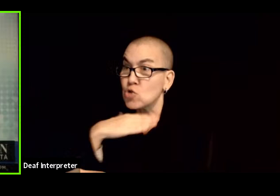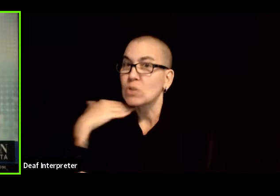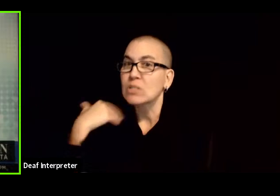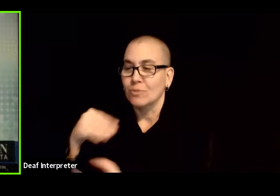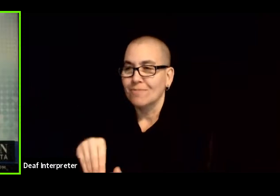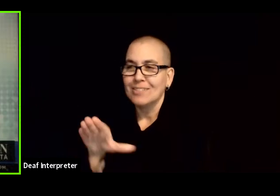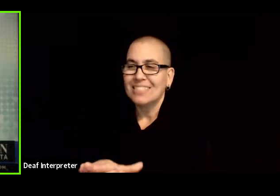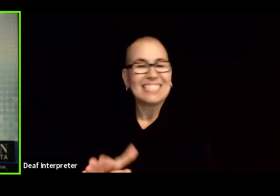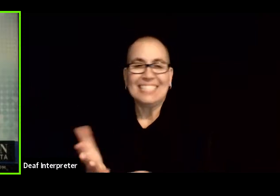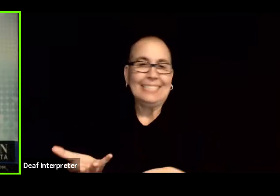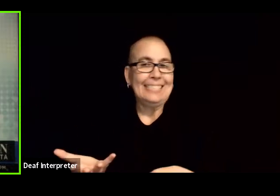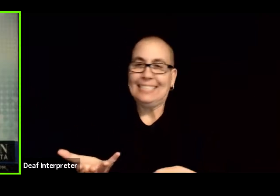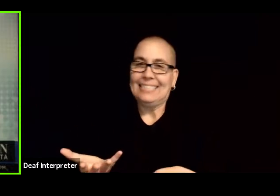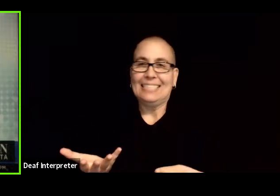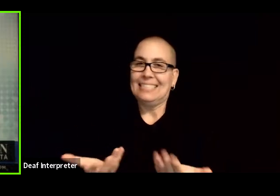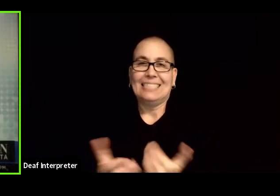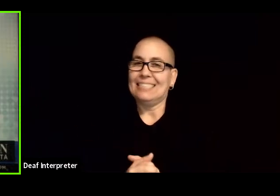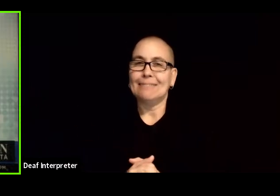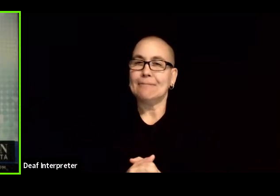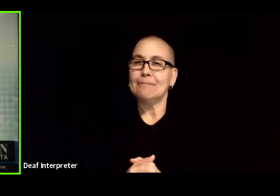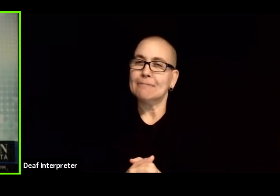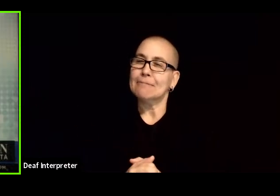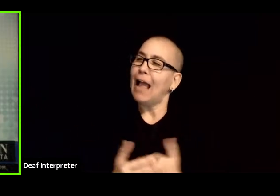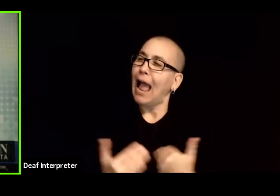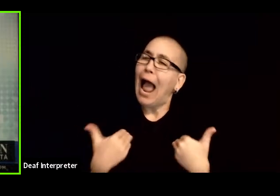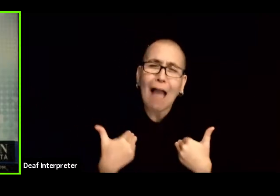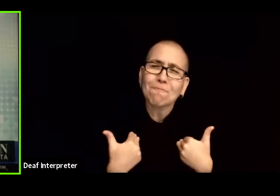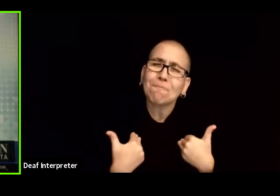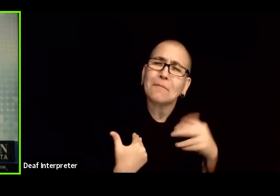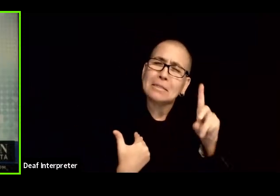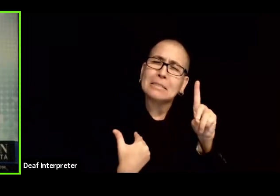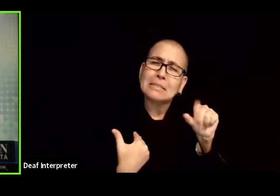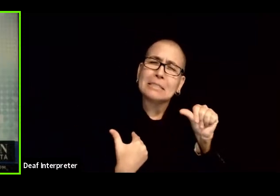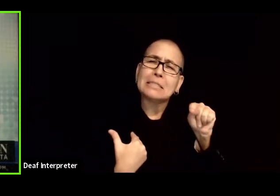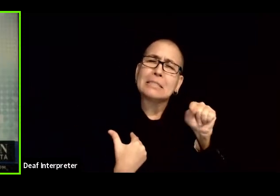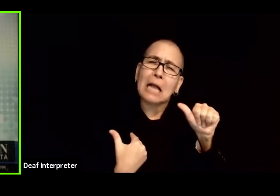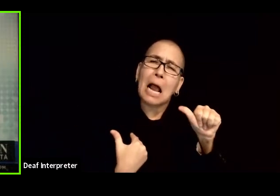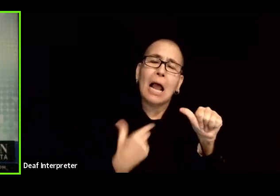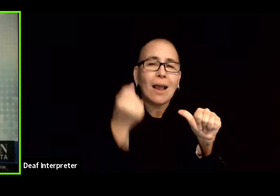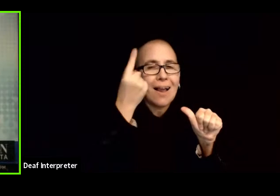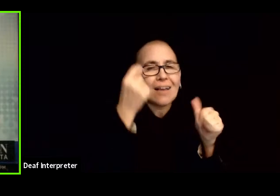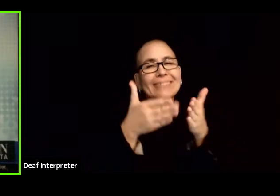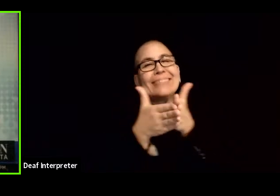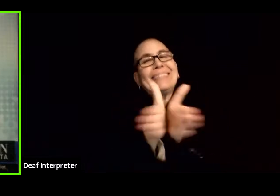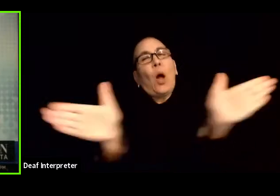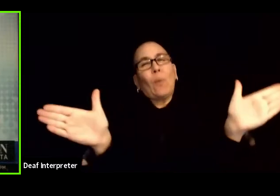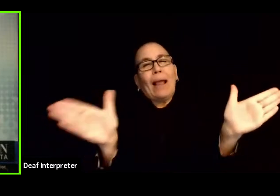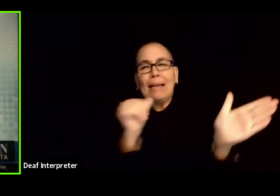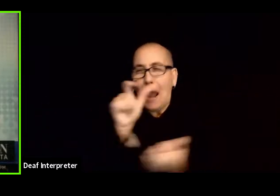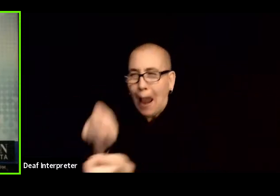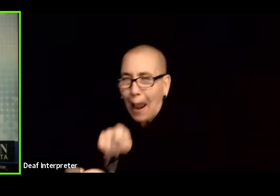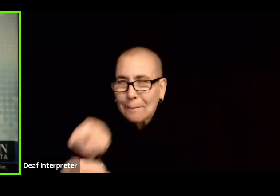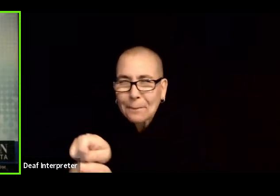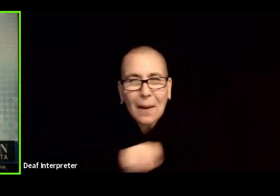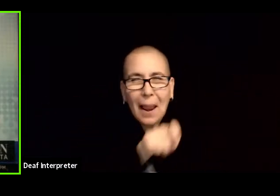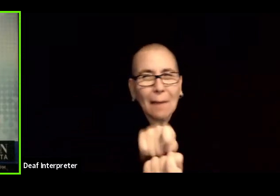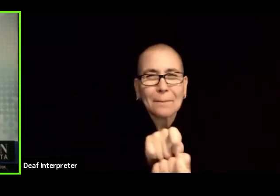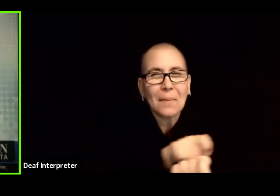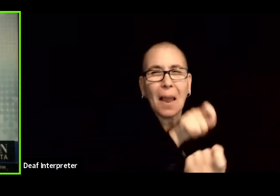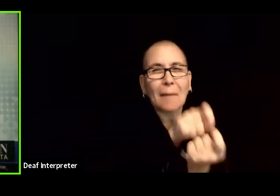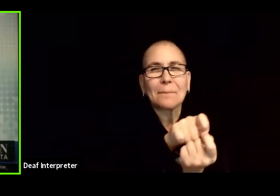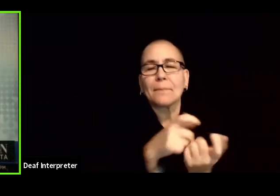we have the data collectively. So for instance, I can tell you that